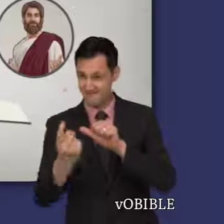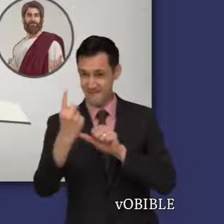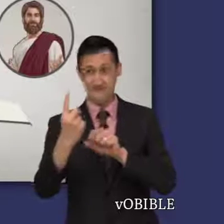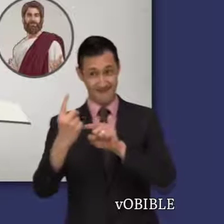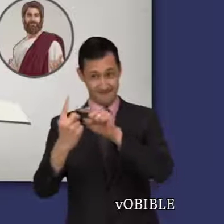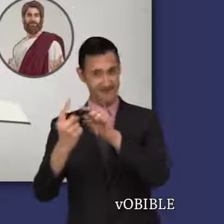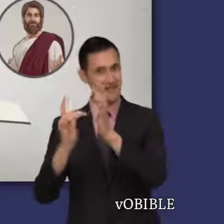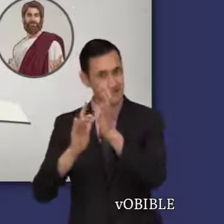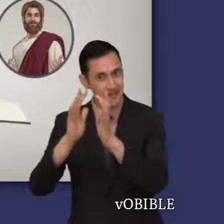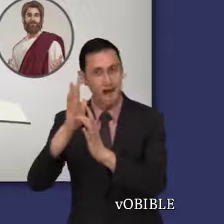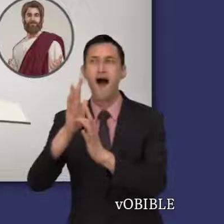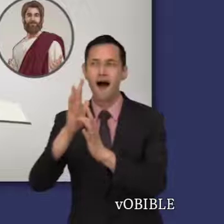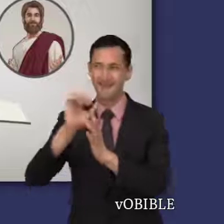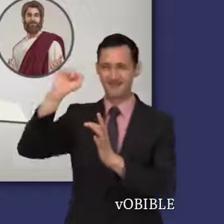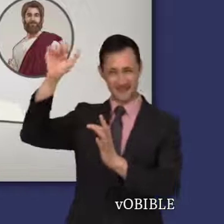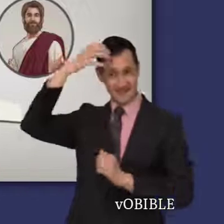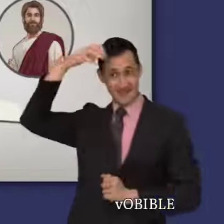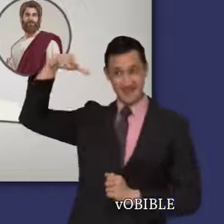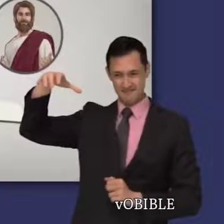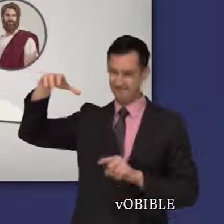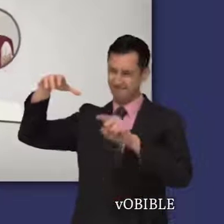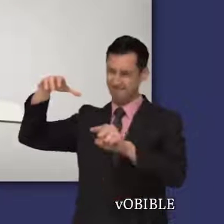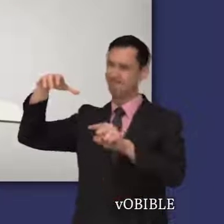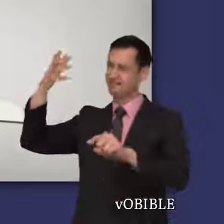King of God's kingdom.